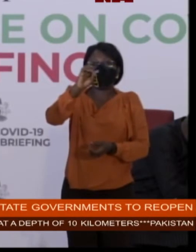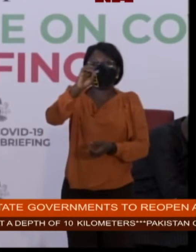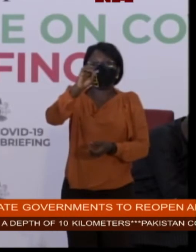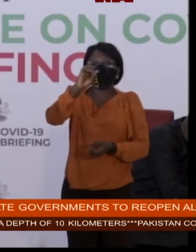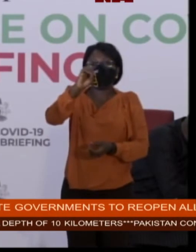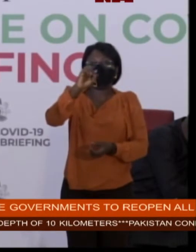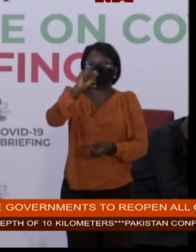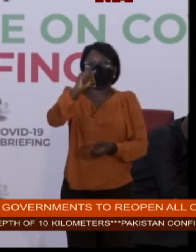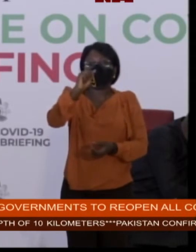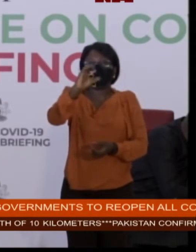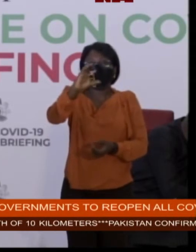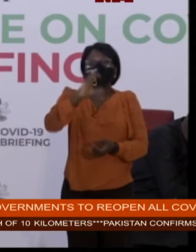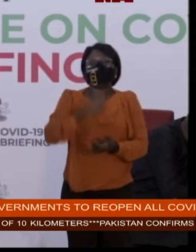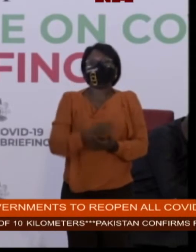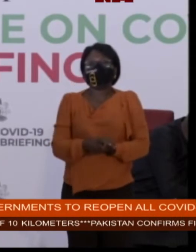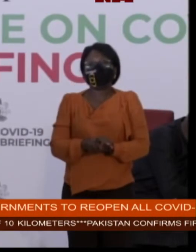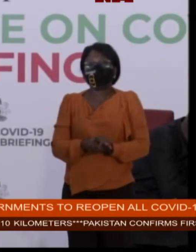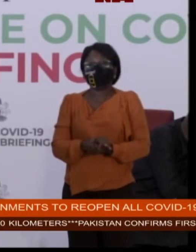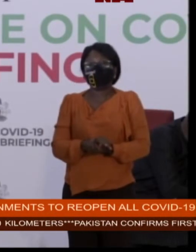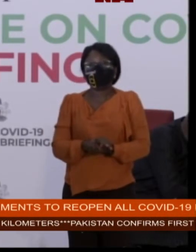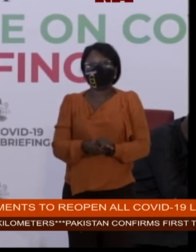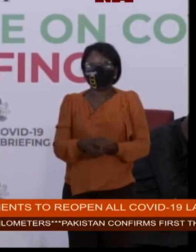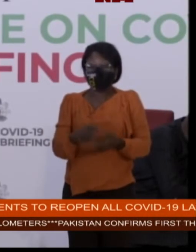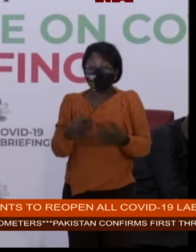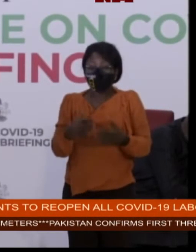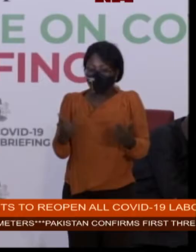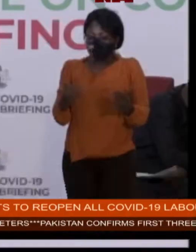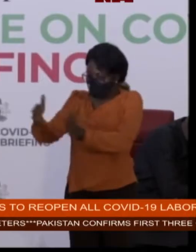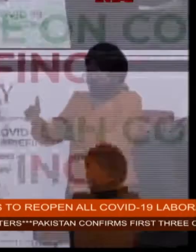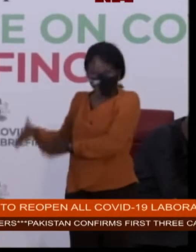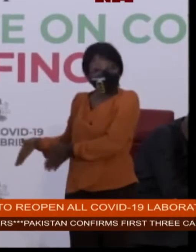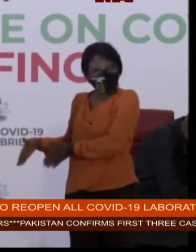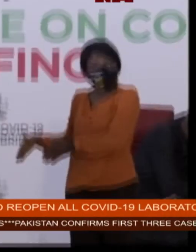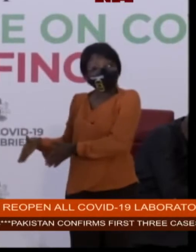Now, having said that, again, in deciding which of